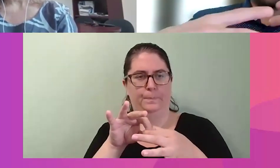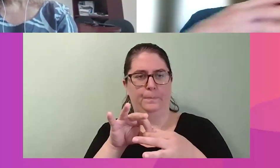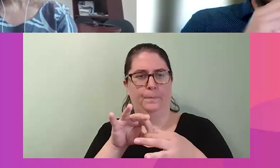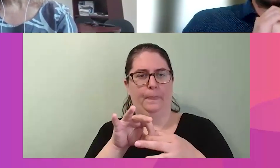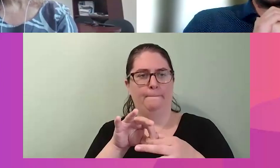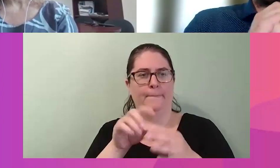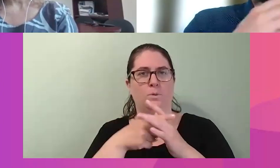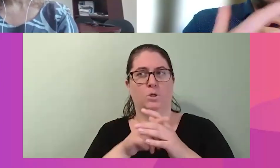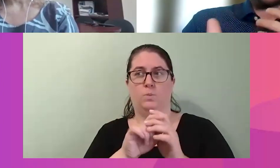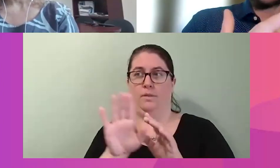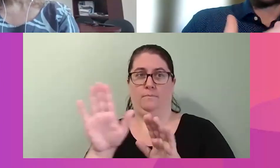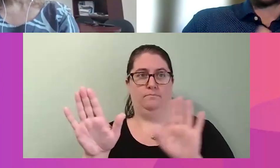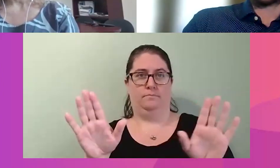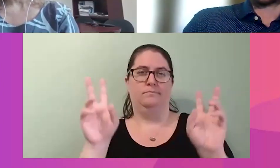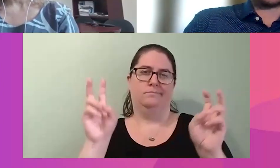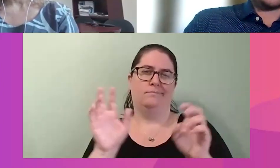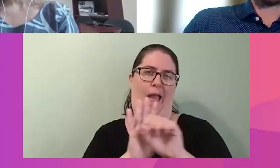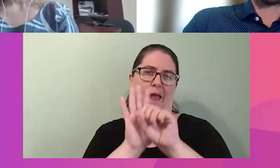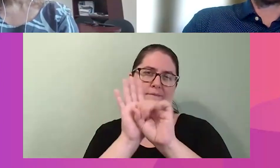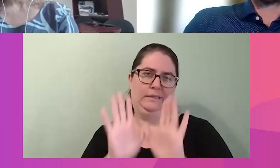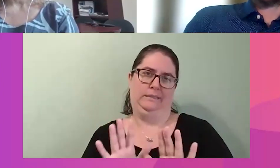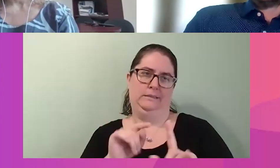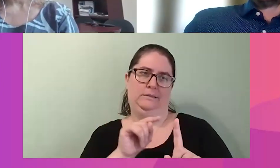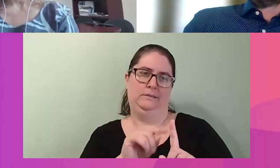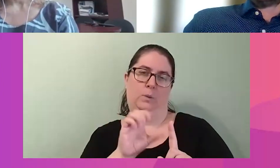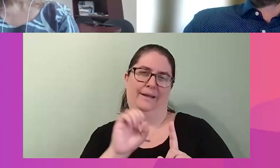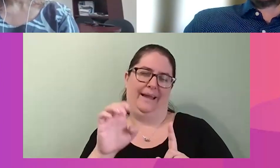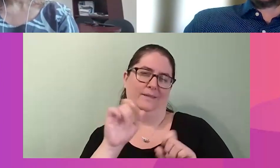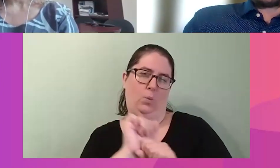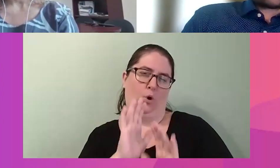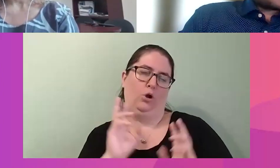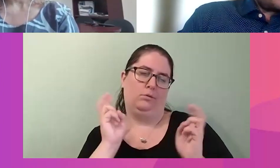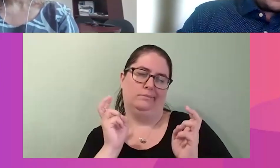starts between the relationship, but we call them advocates, the caseworkers.